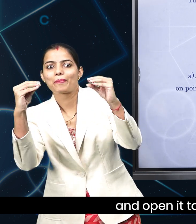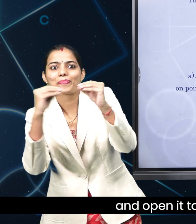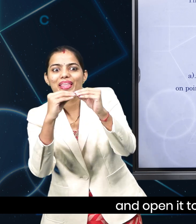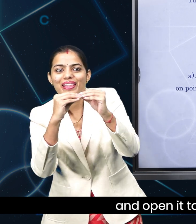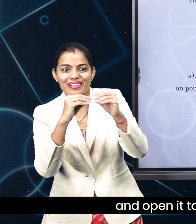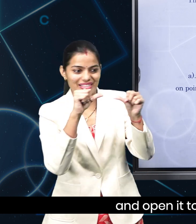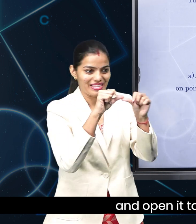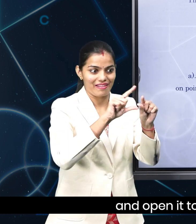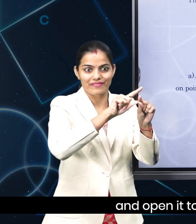on point B.